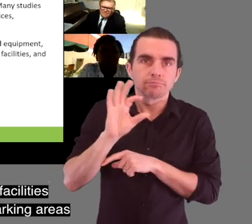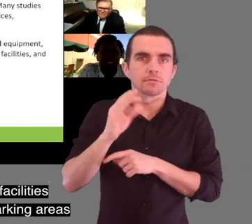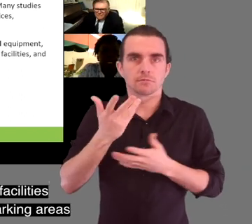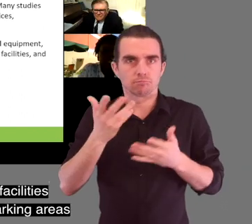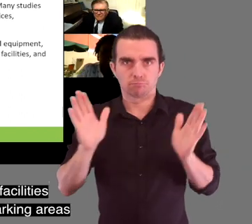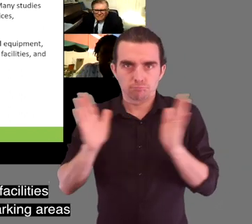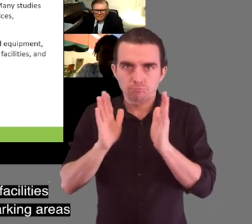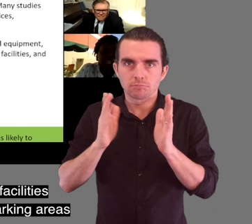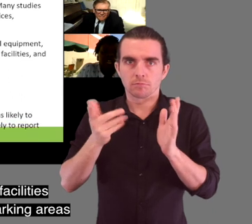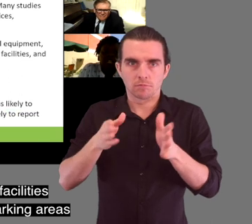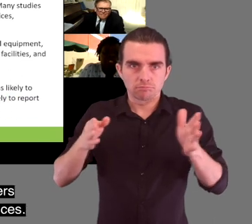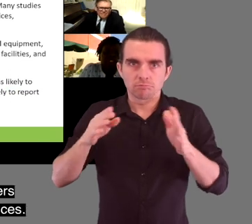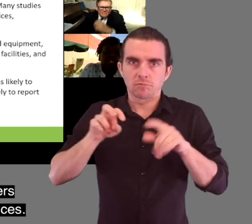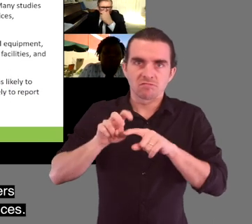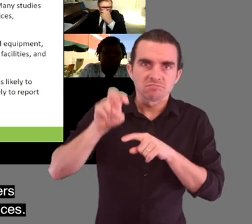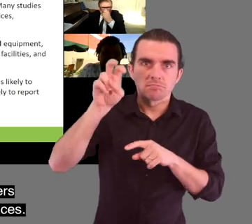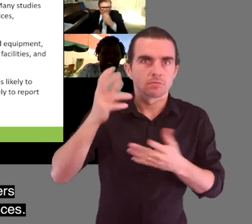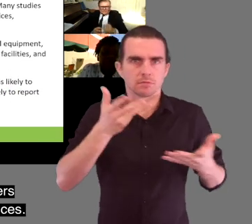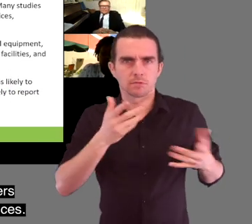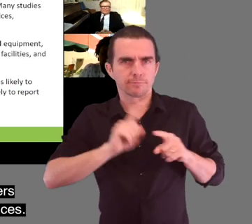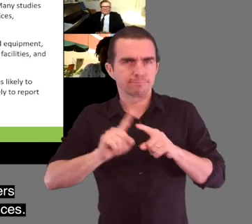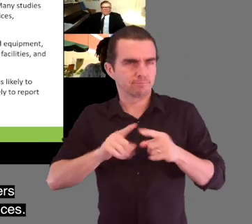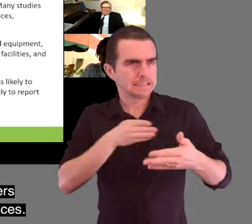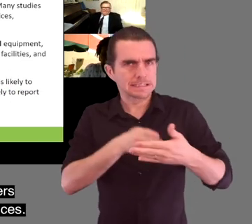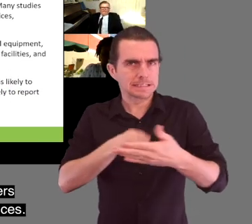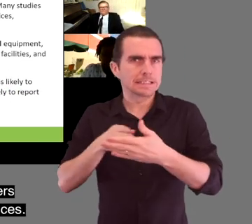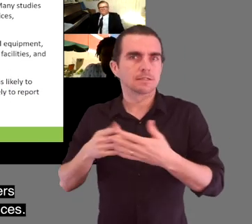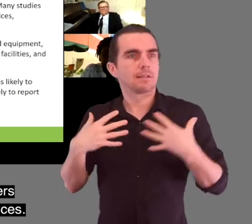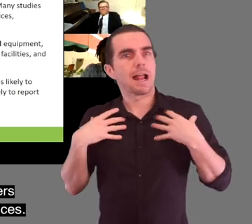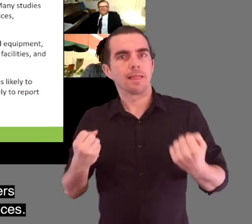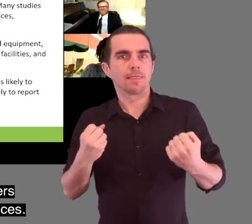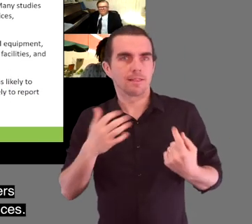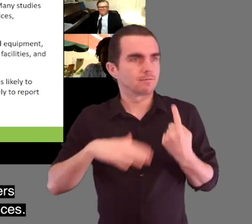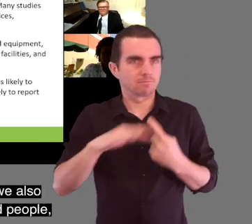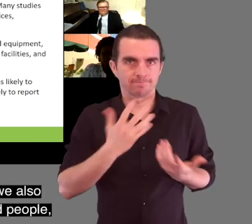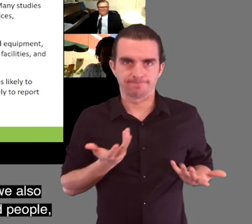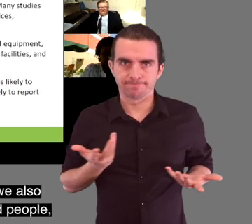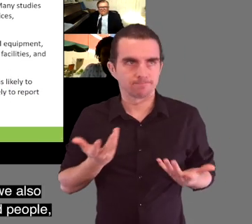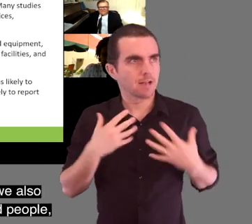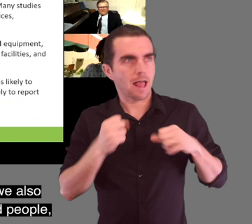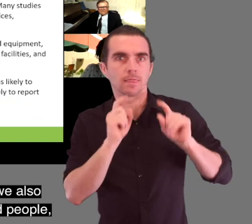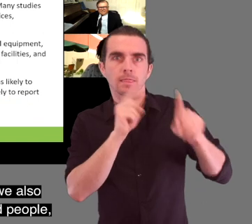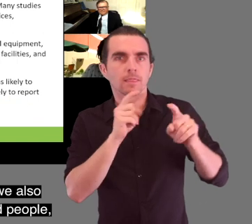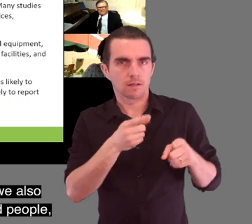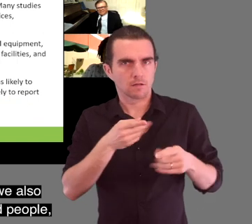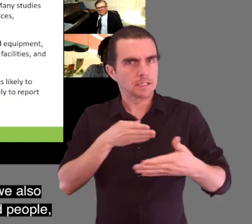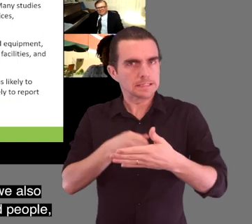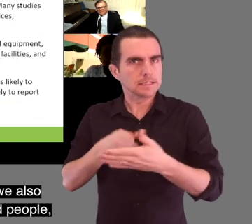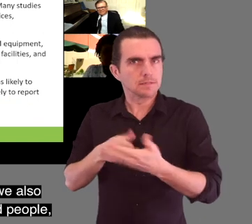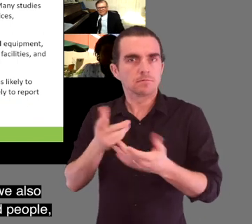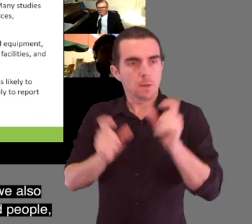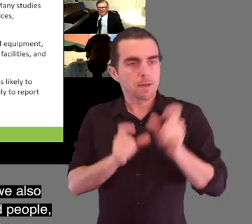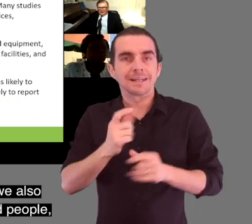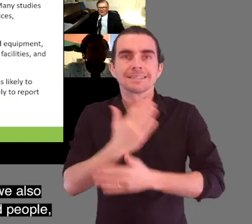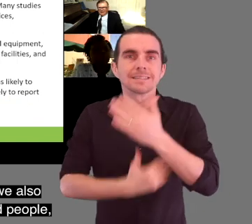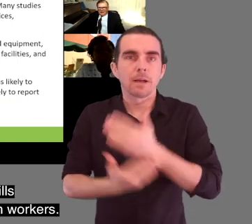inaccessible parking areas that create barriers to healthcare services. Another barrier that we also experience